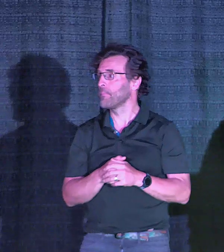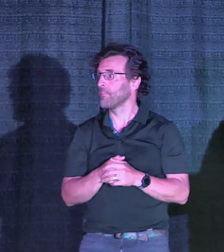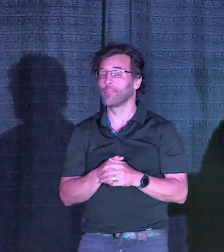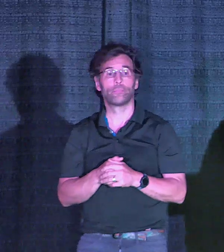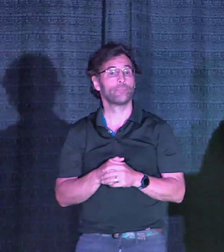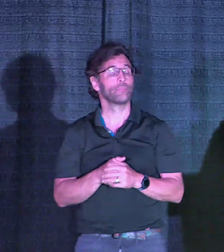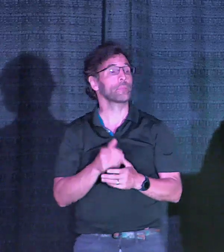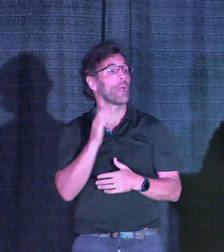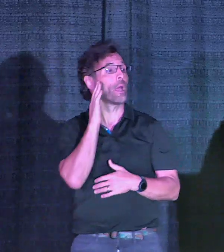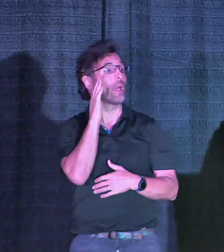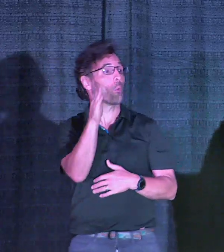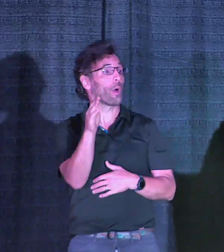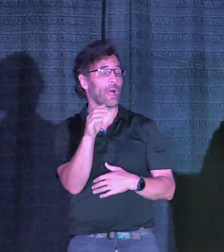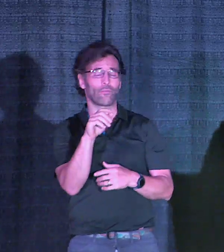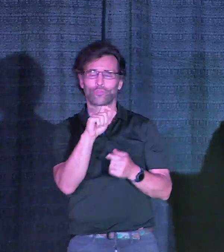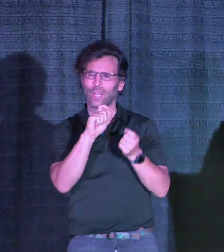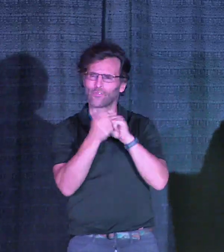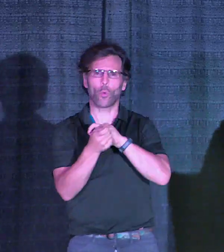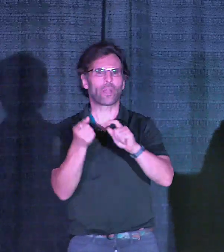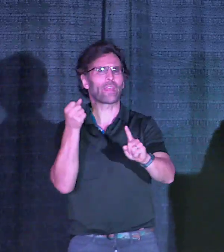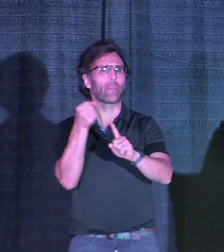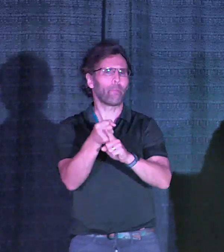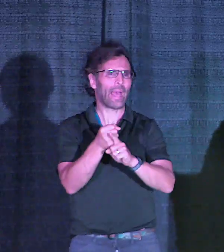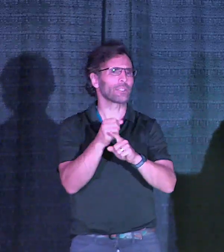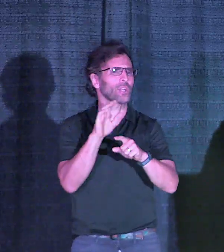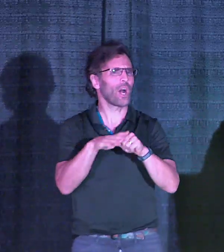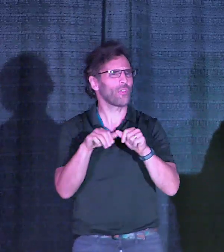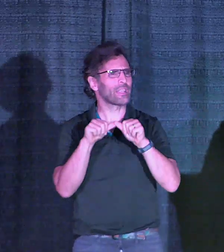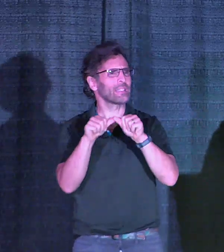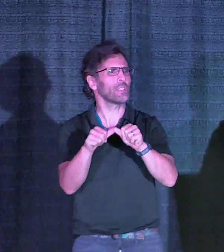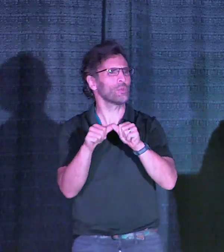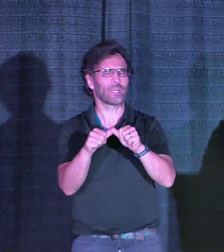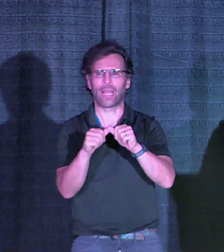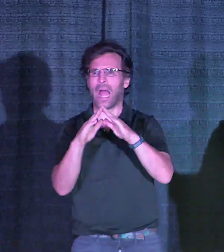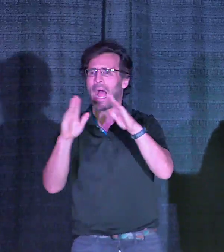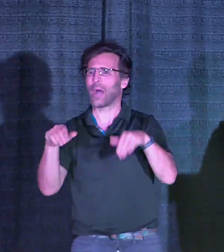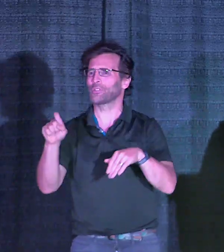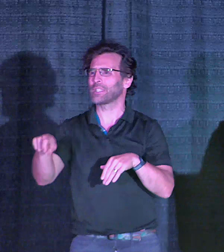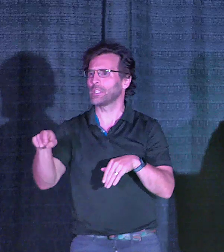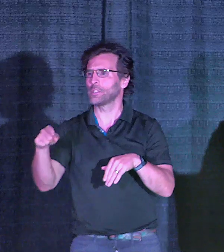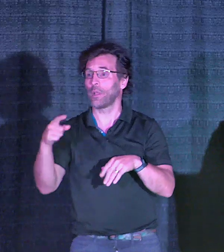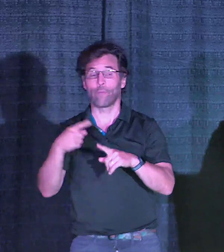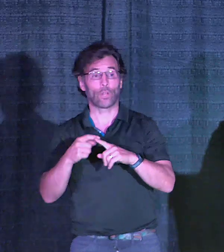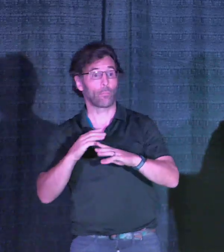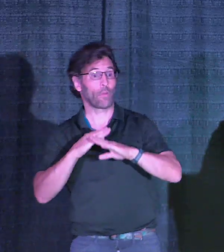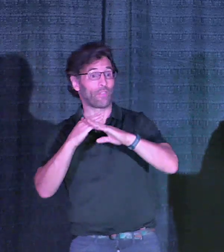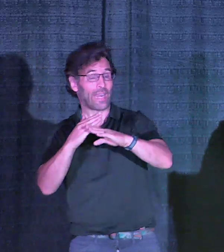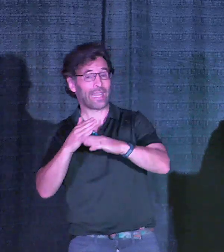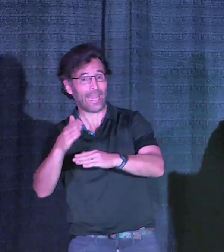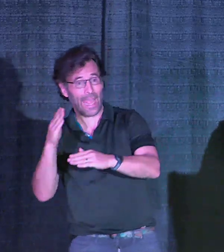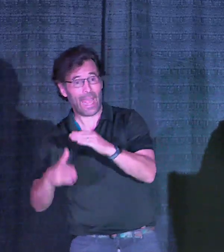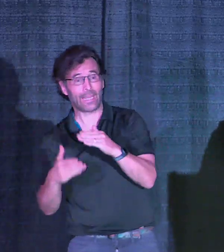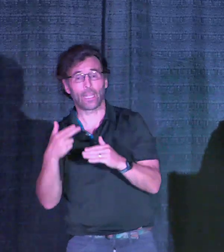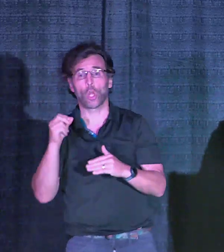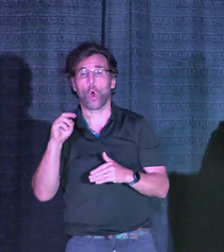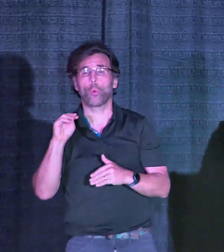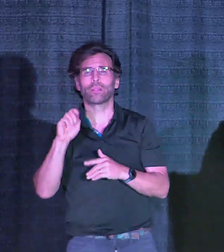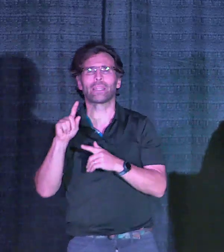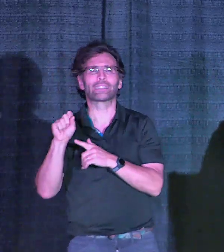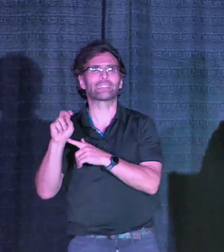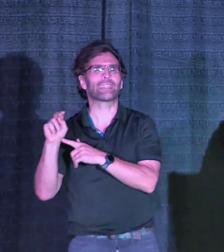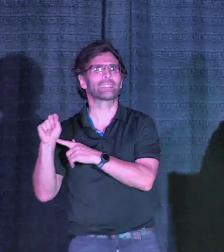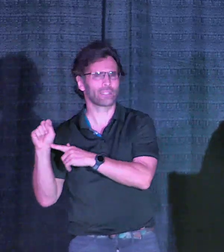It will have transformative impacts on the continuum of housing needs, from preventing and ending homelessness, to creating a